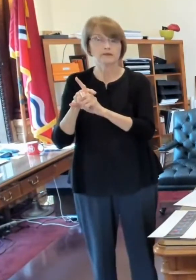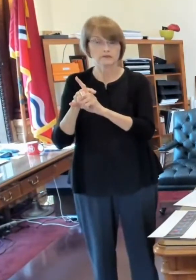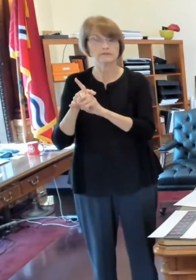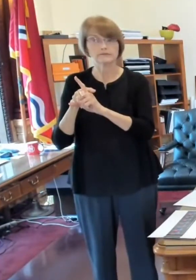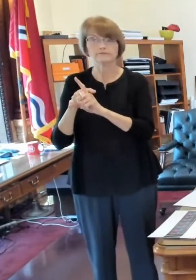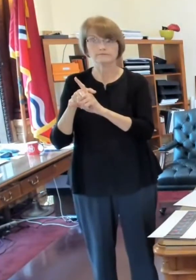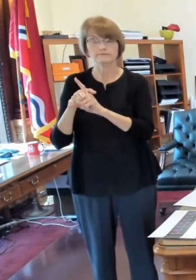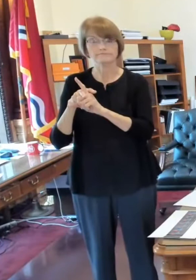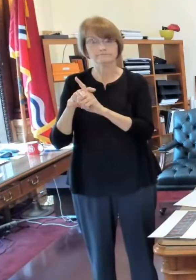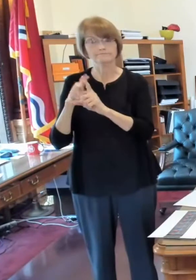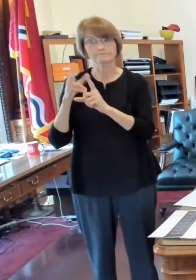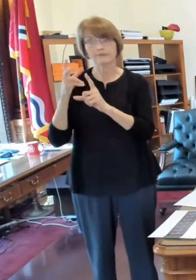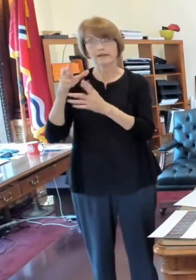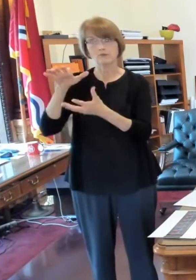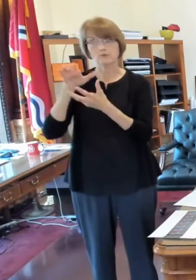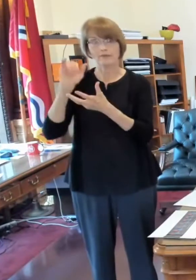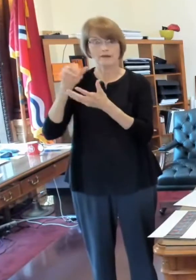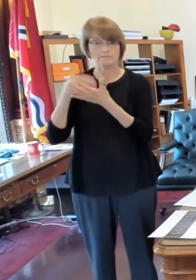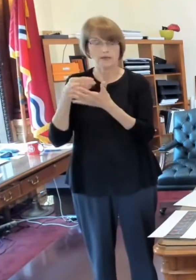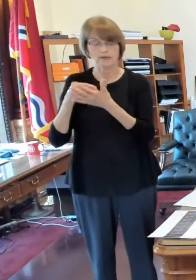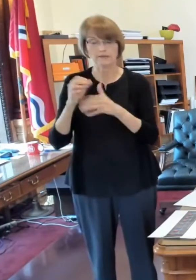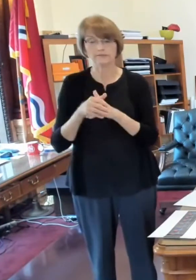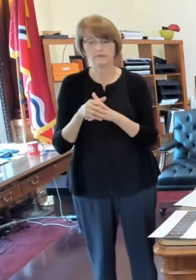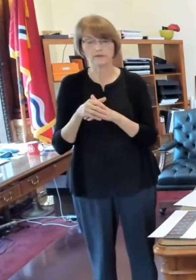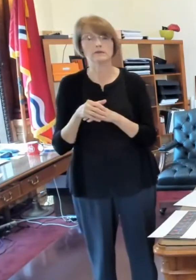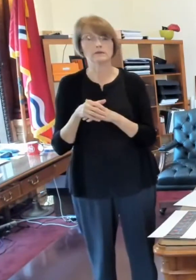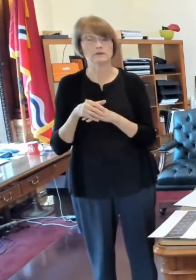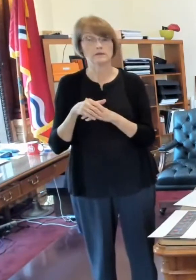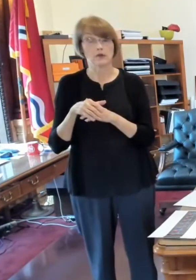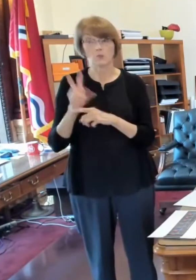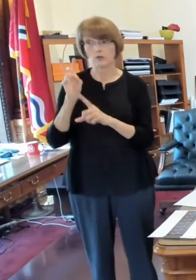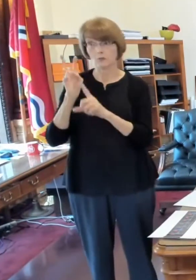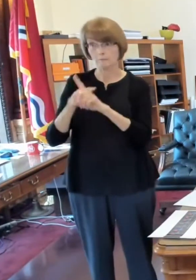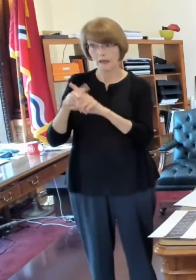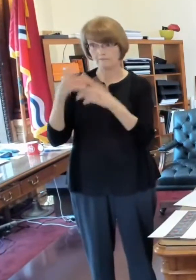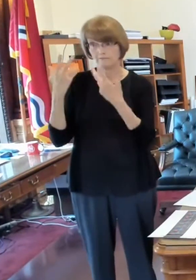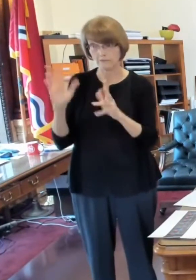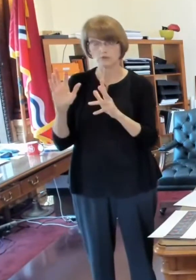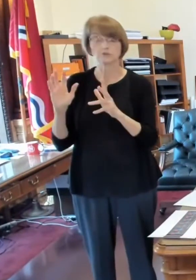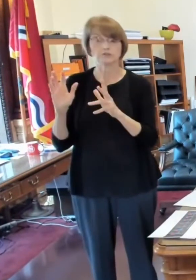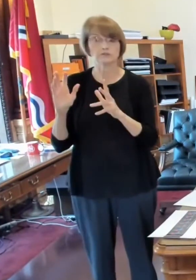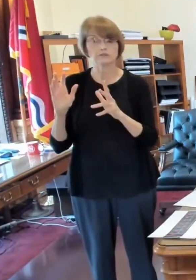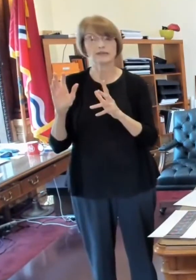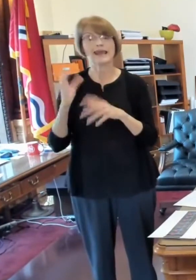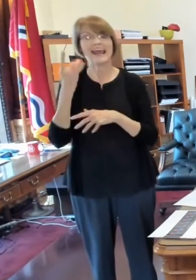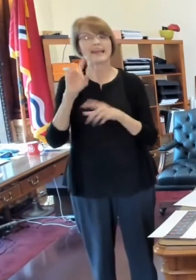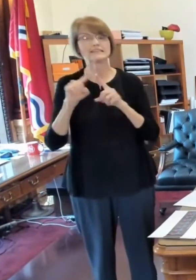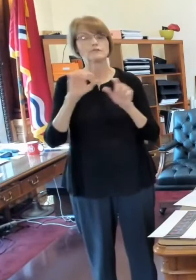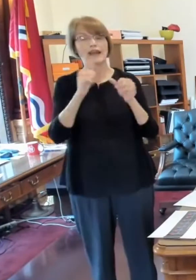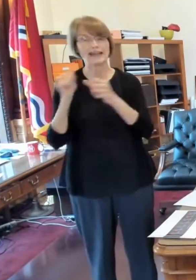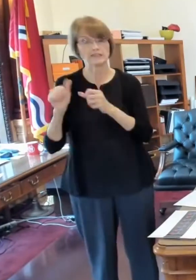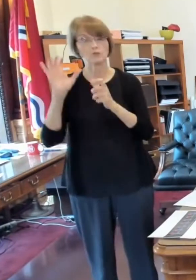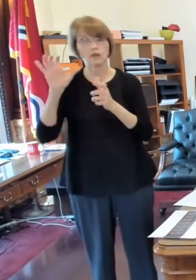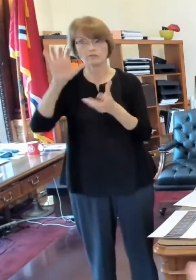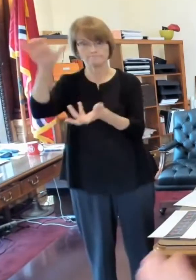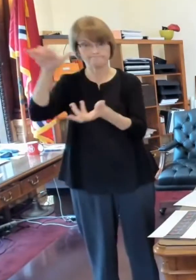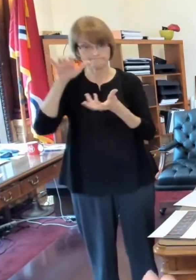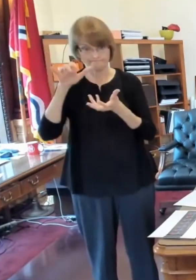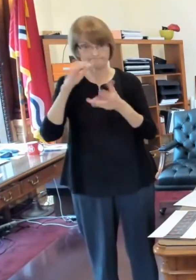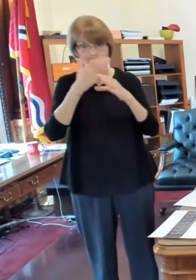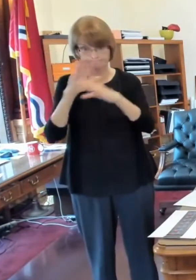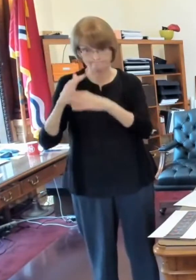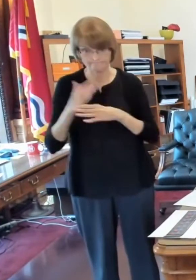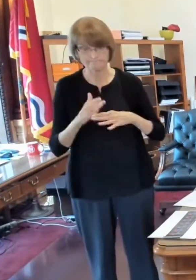an application for that. Those applications will be processed through these various agencies who